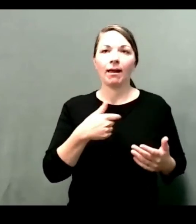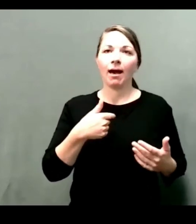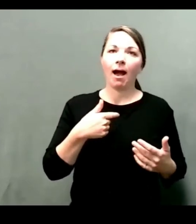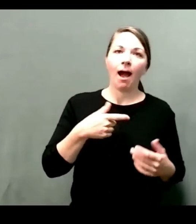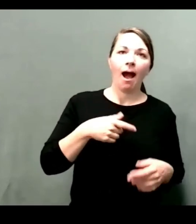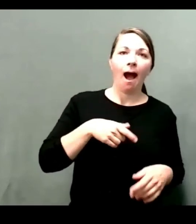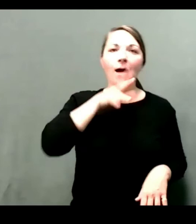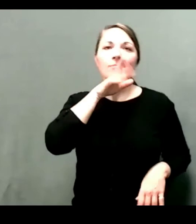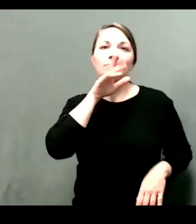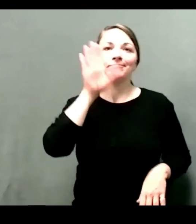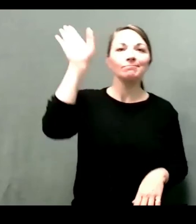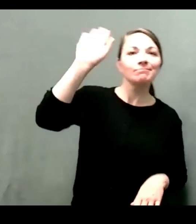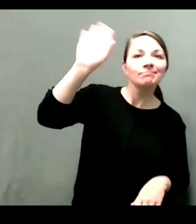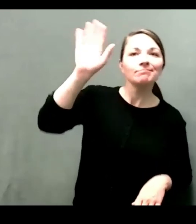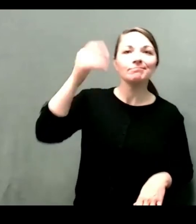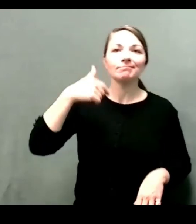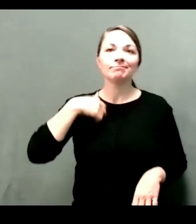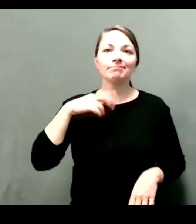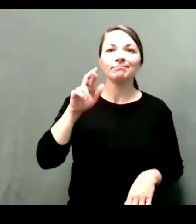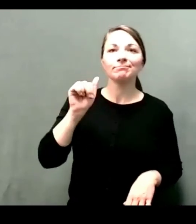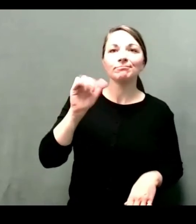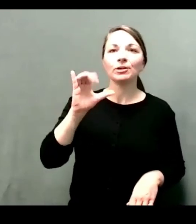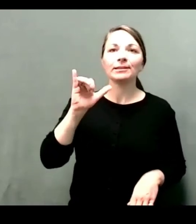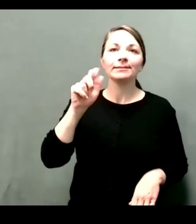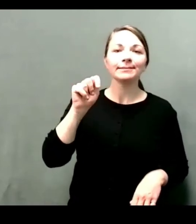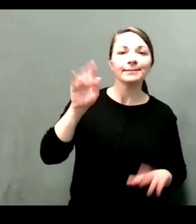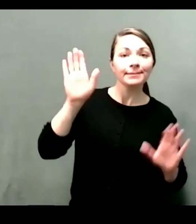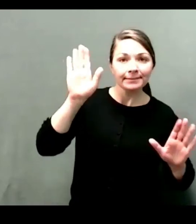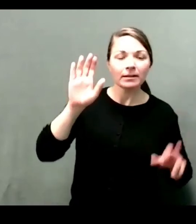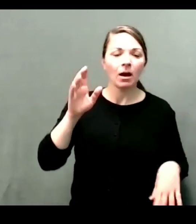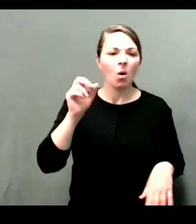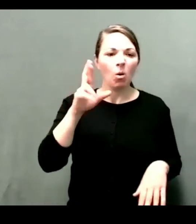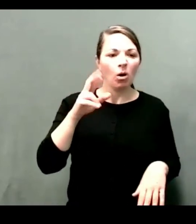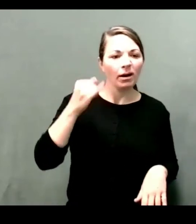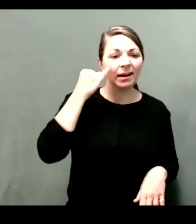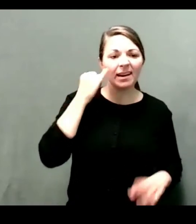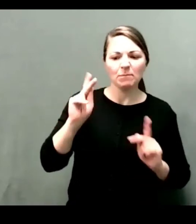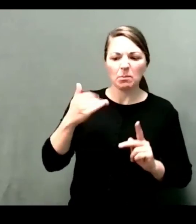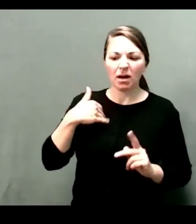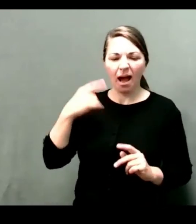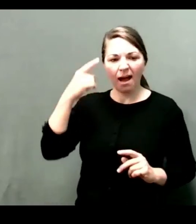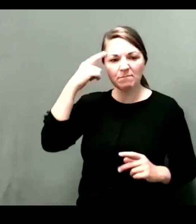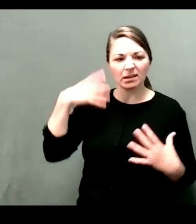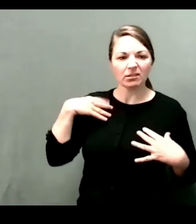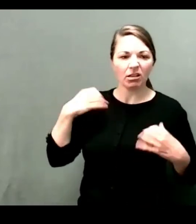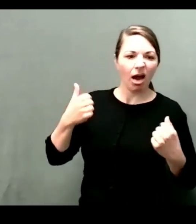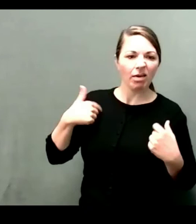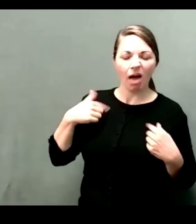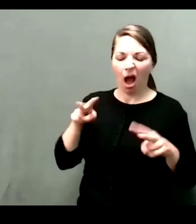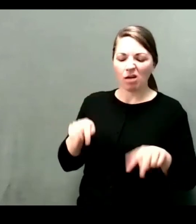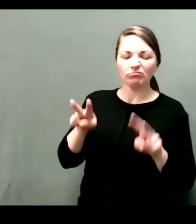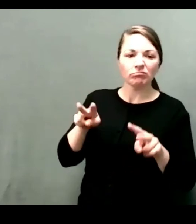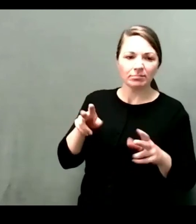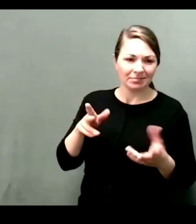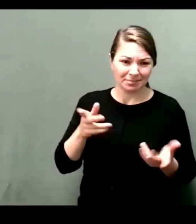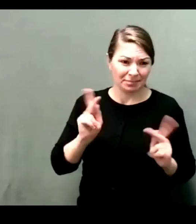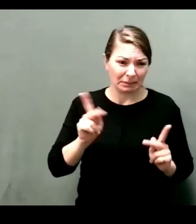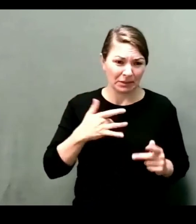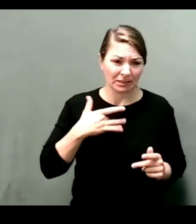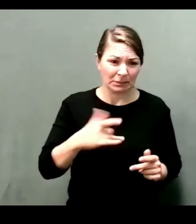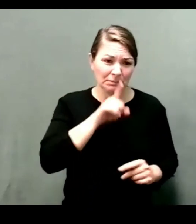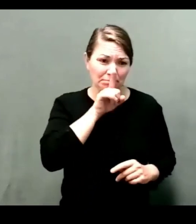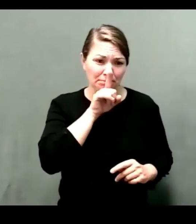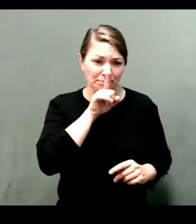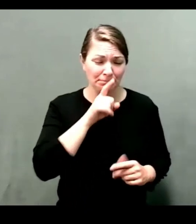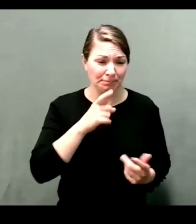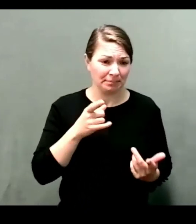I'm a racist, or I have an issue with mental health. Those kinds of things are not often